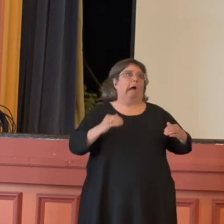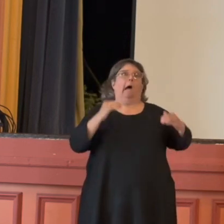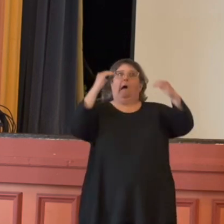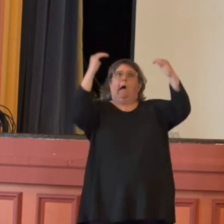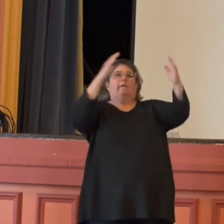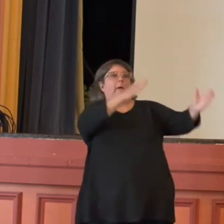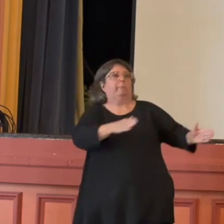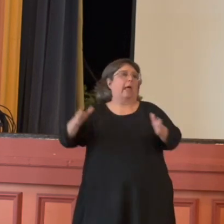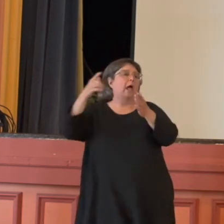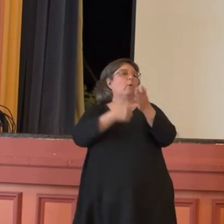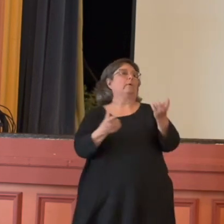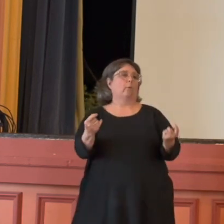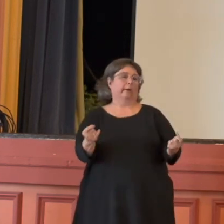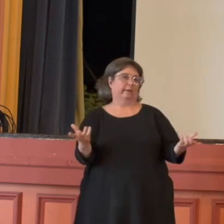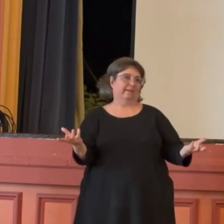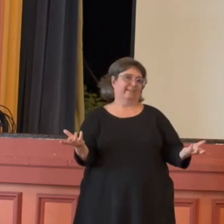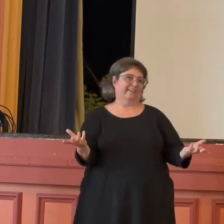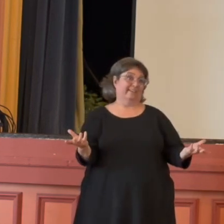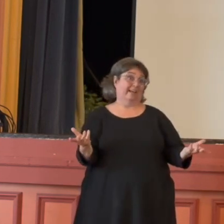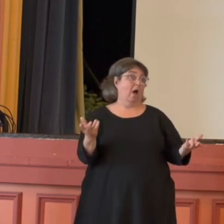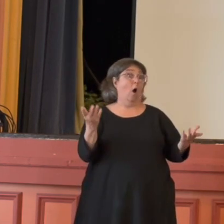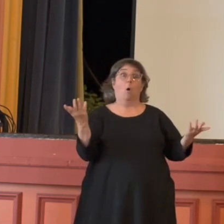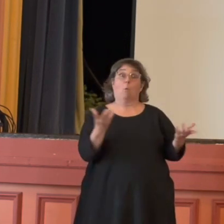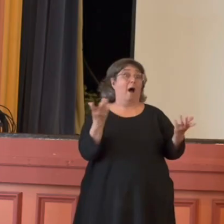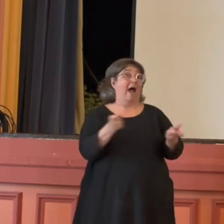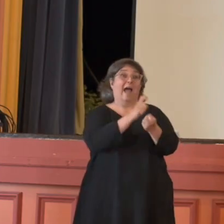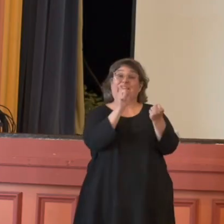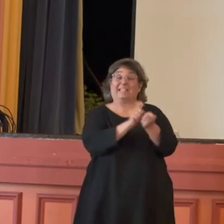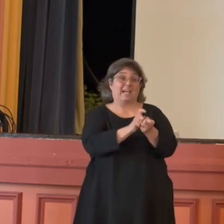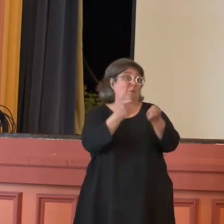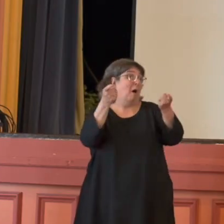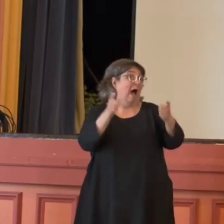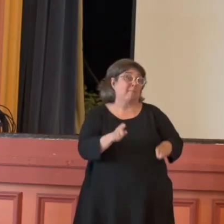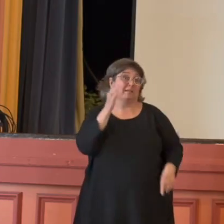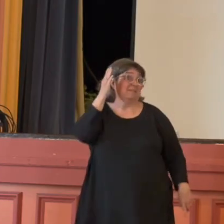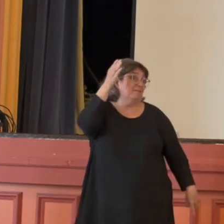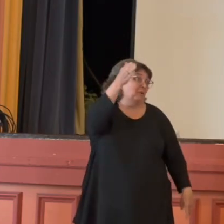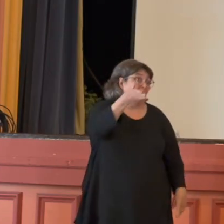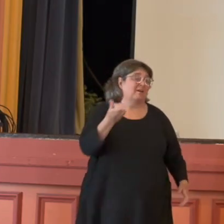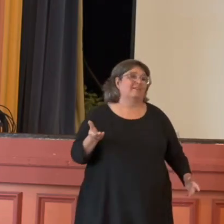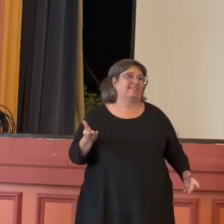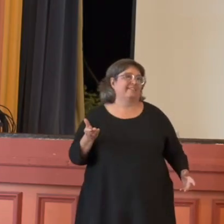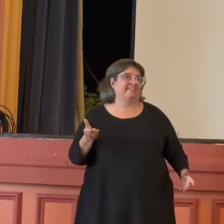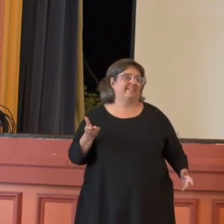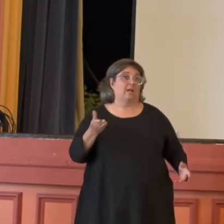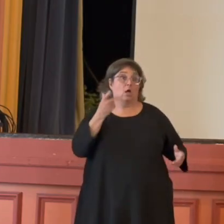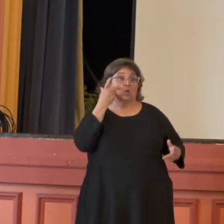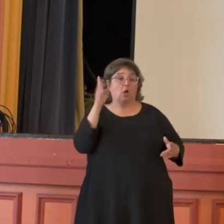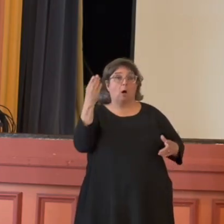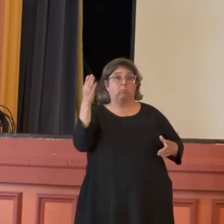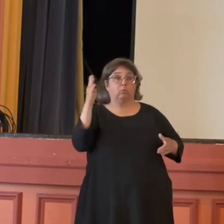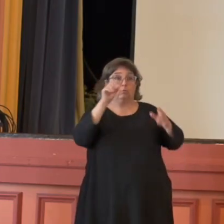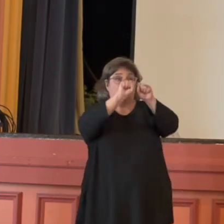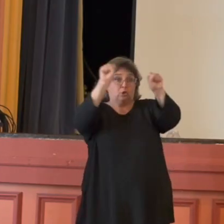high-level plan of what we're doing. What exactly these projects look like on the ground. You saw those big blue